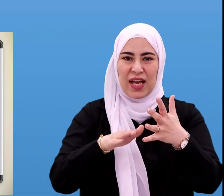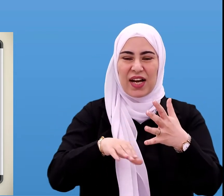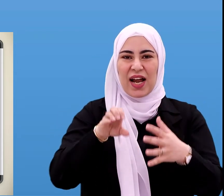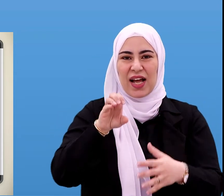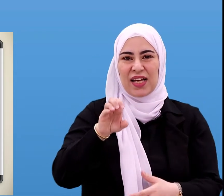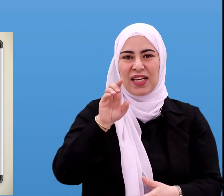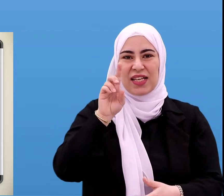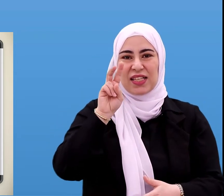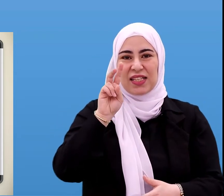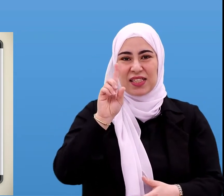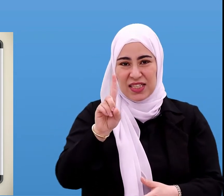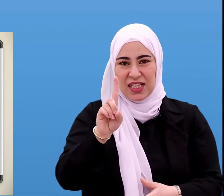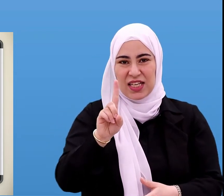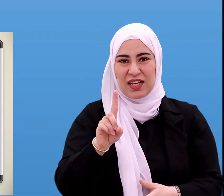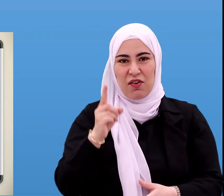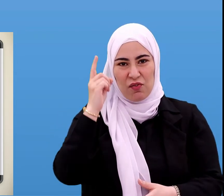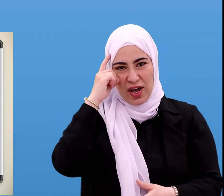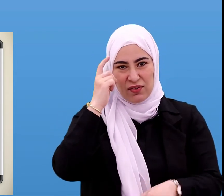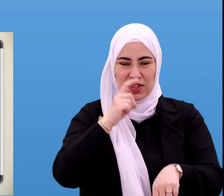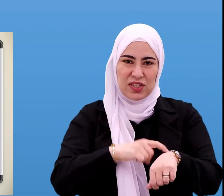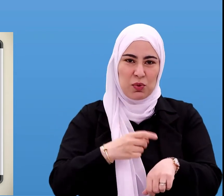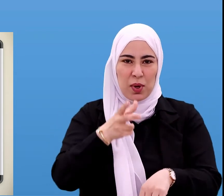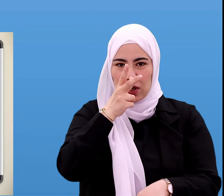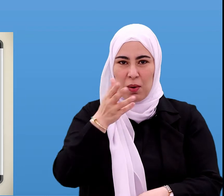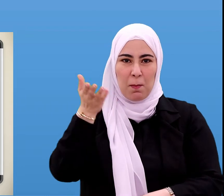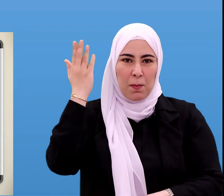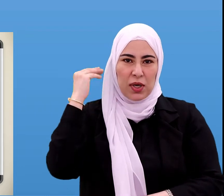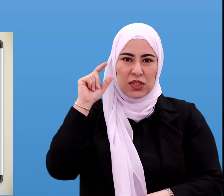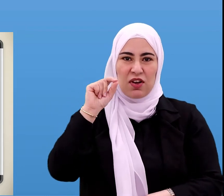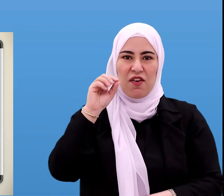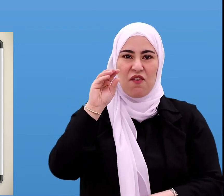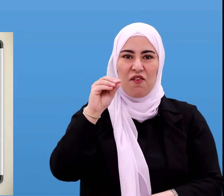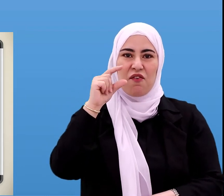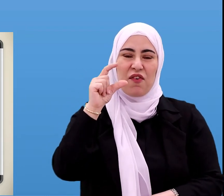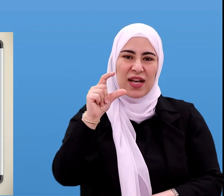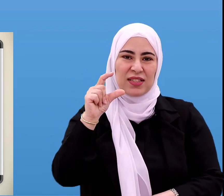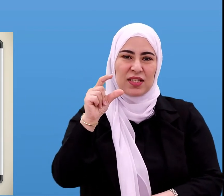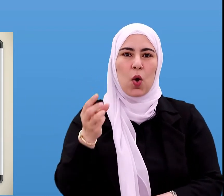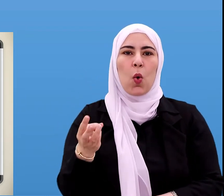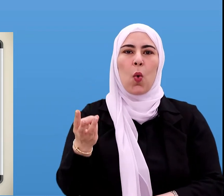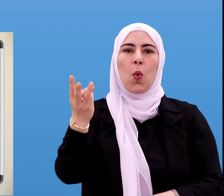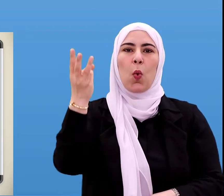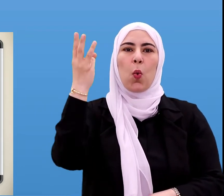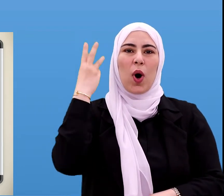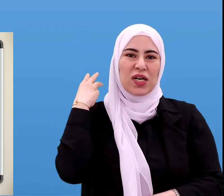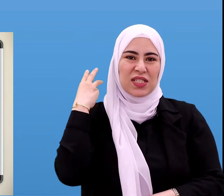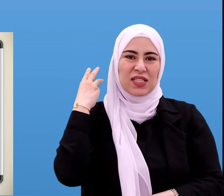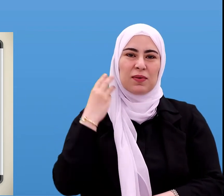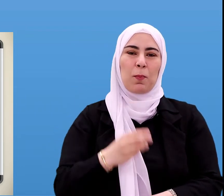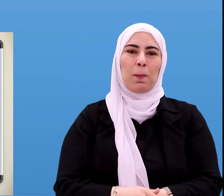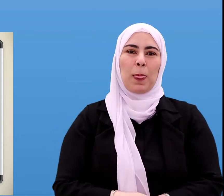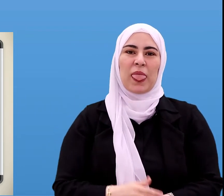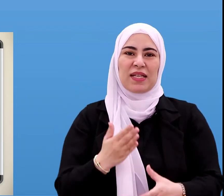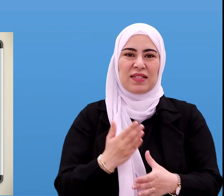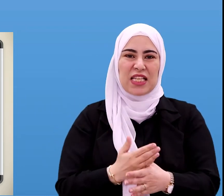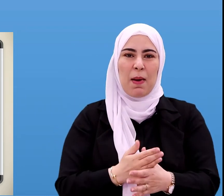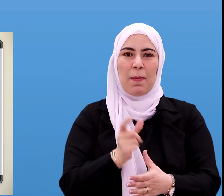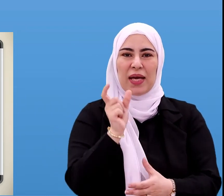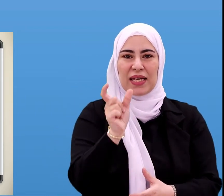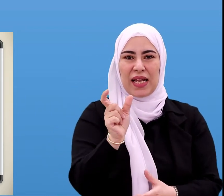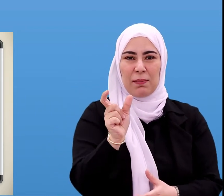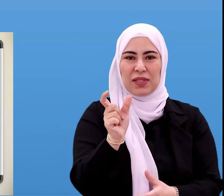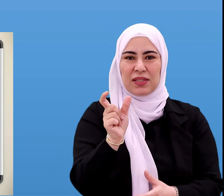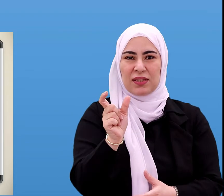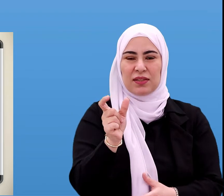the sentence is in the past. Fahad was or is able to carry all the grocery bags yesterday. So now